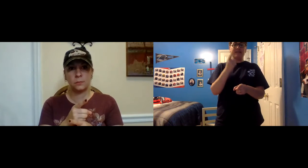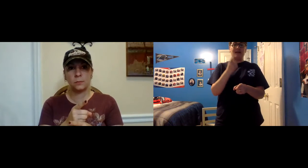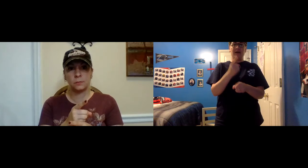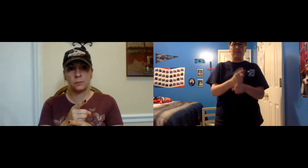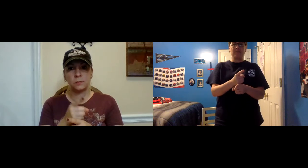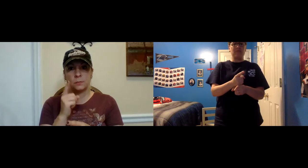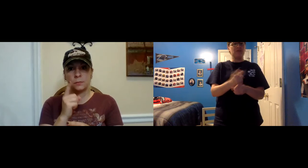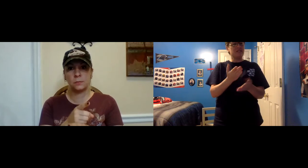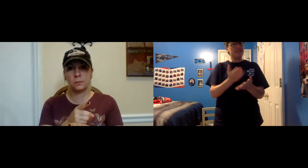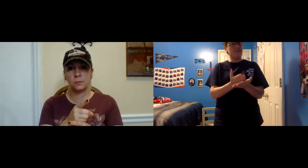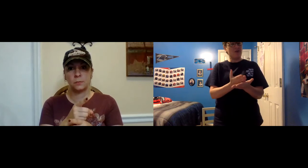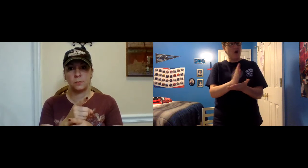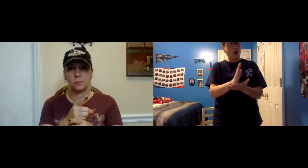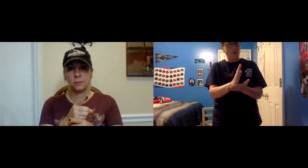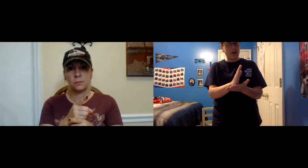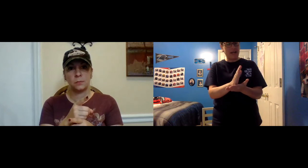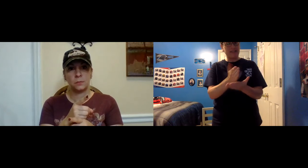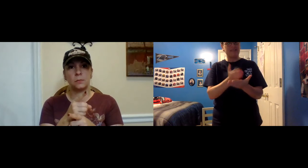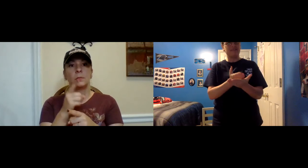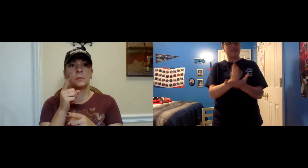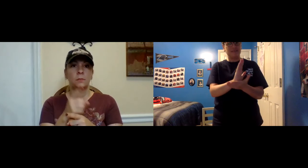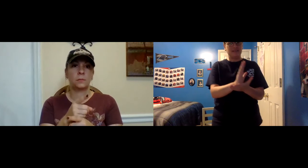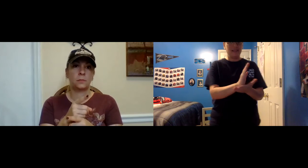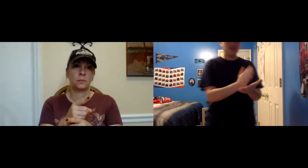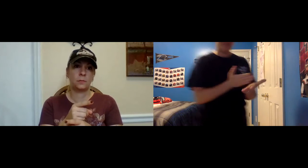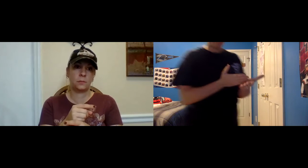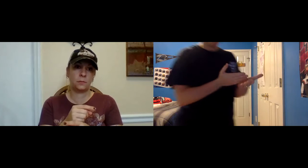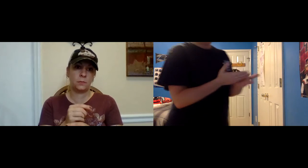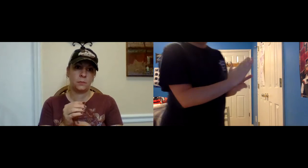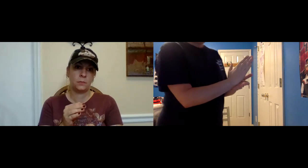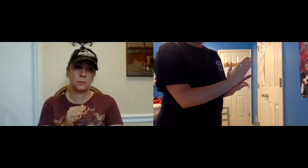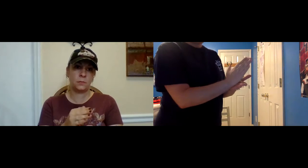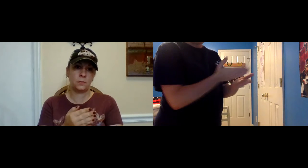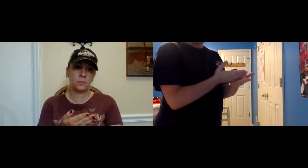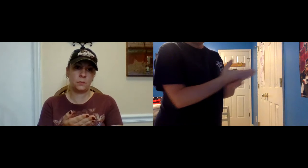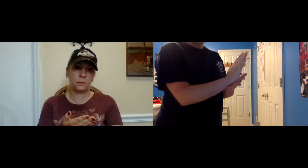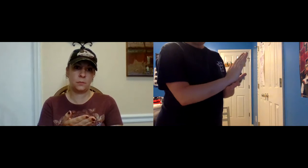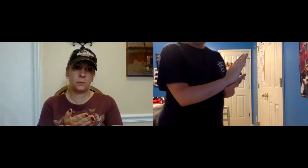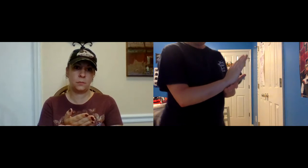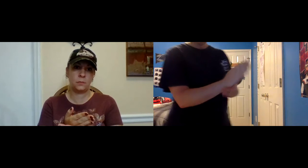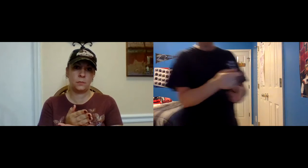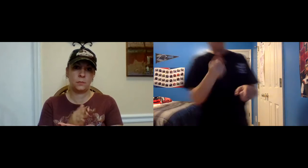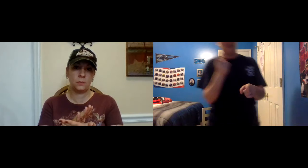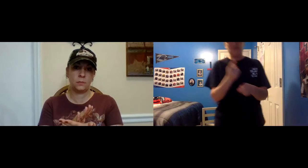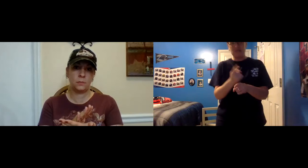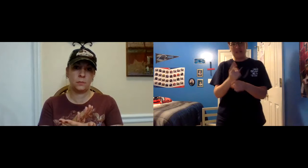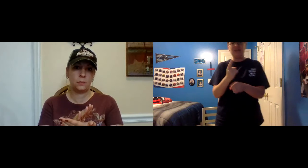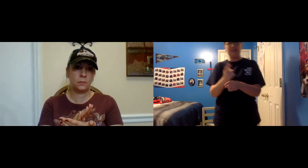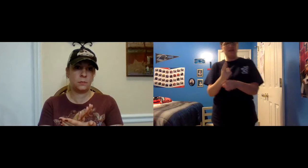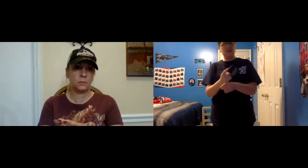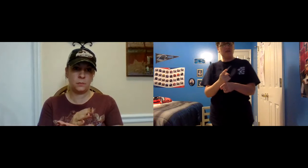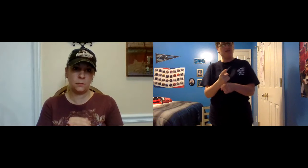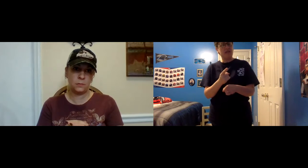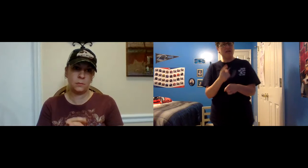right. Versus if you're all right, there, that's different. But if you